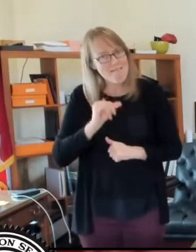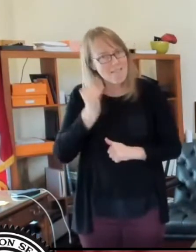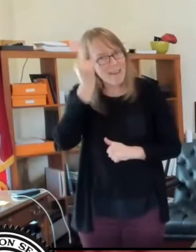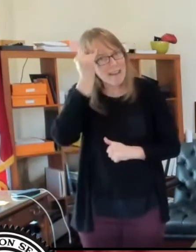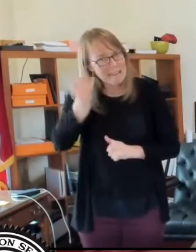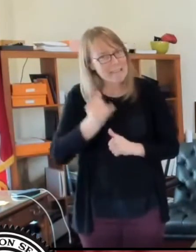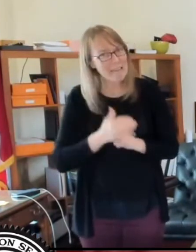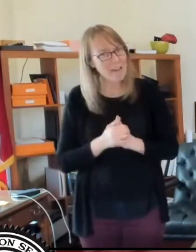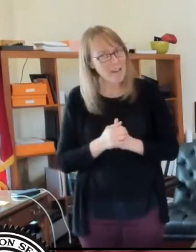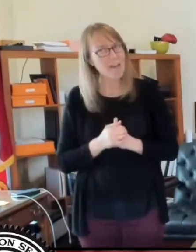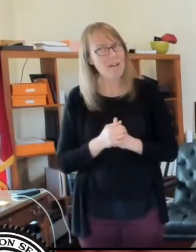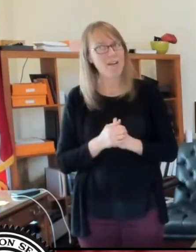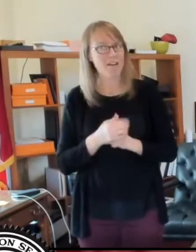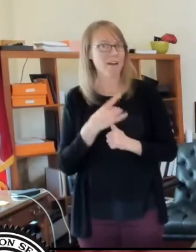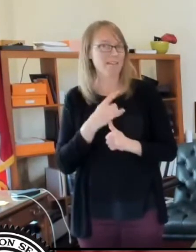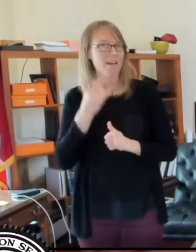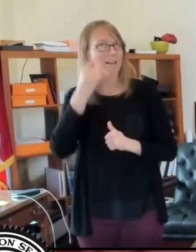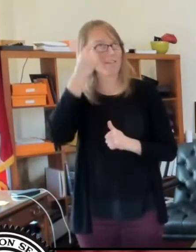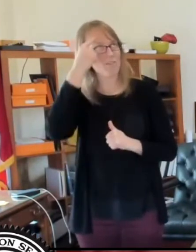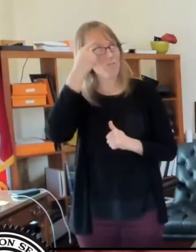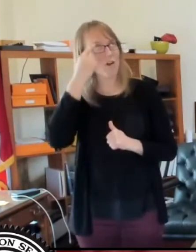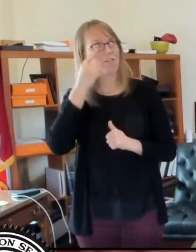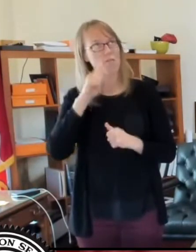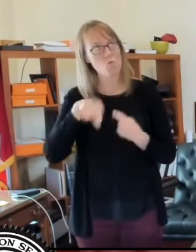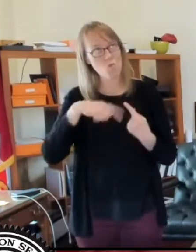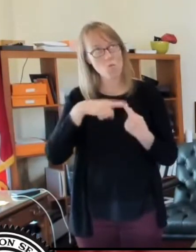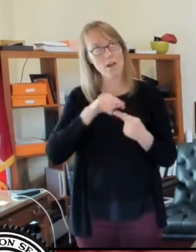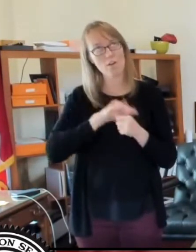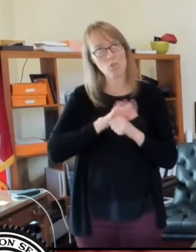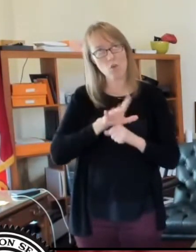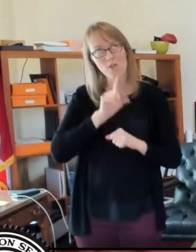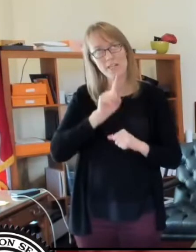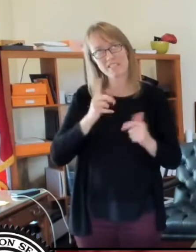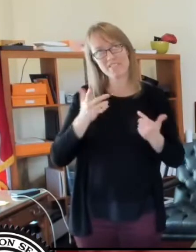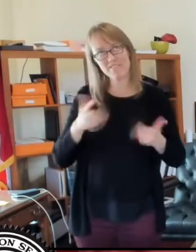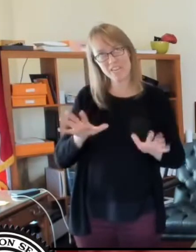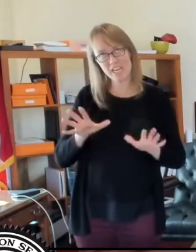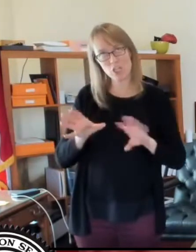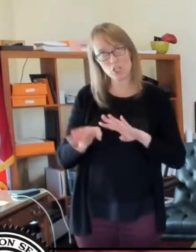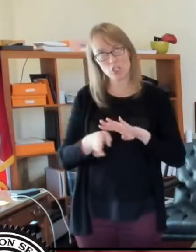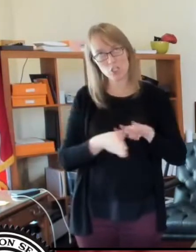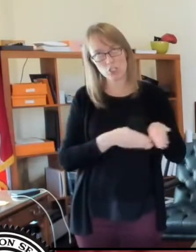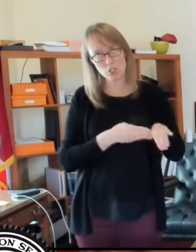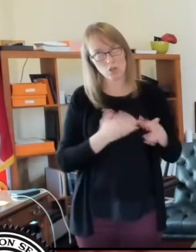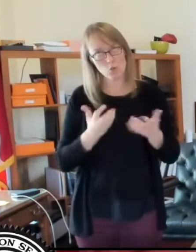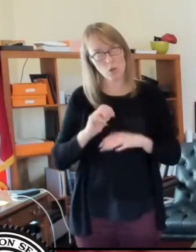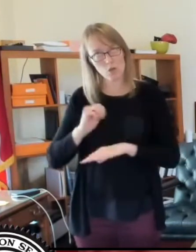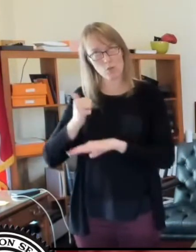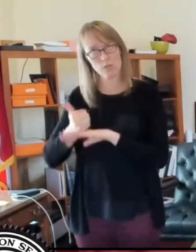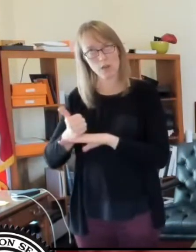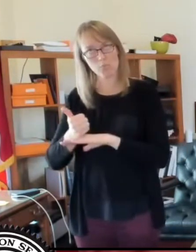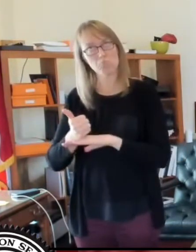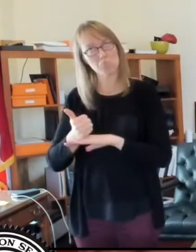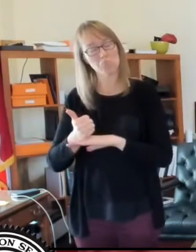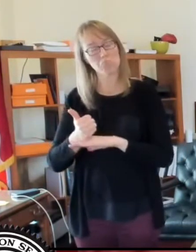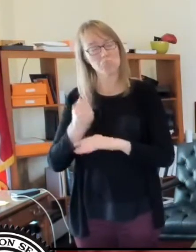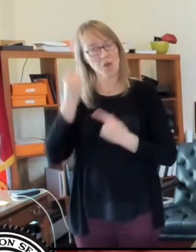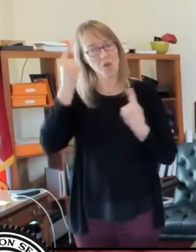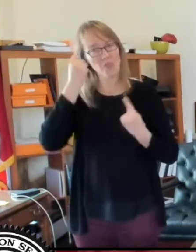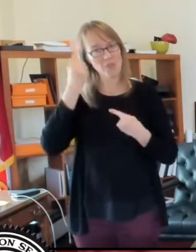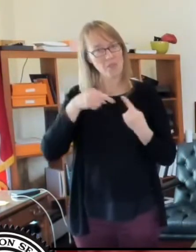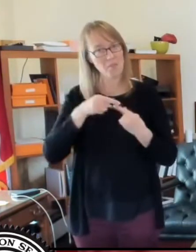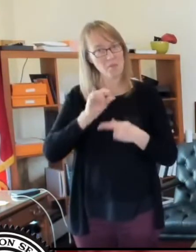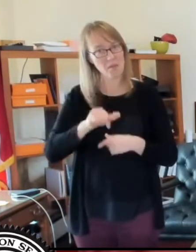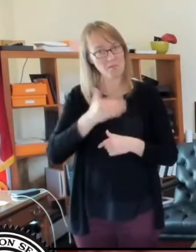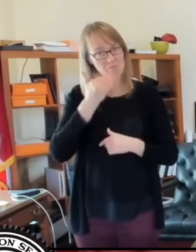On other issues related to homeless outreach, Mayor David is watching and asked if you could provide an update on the status